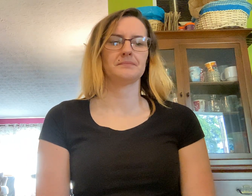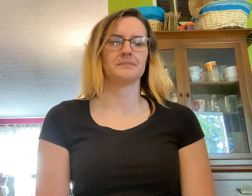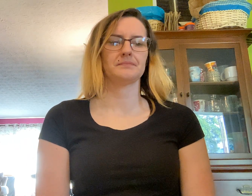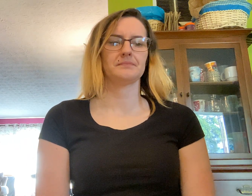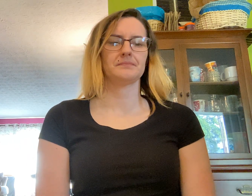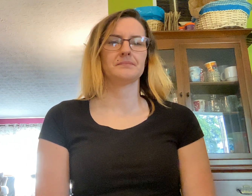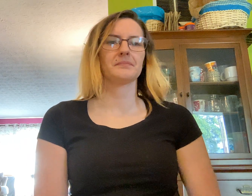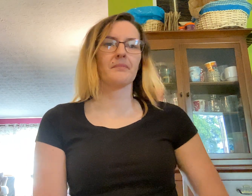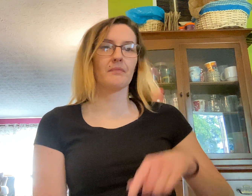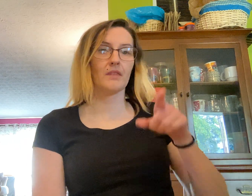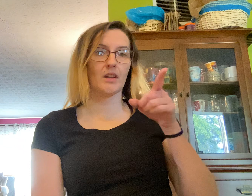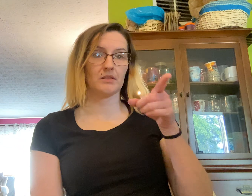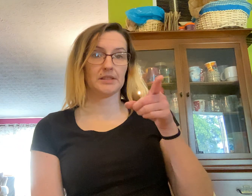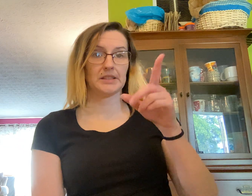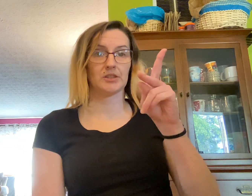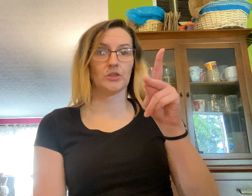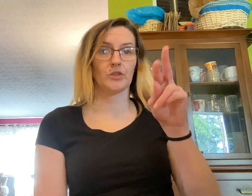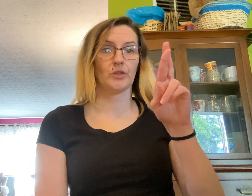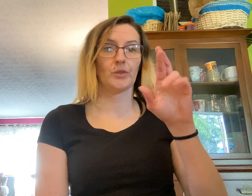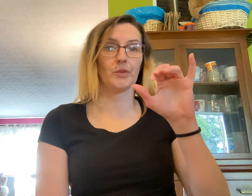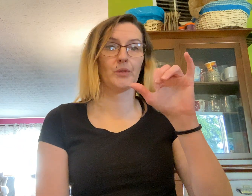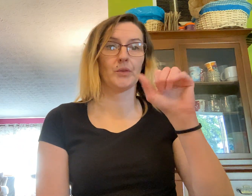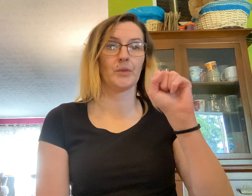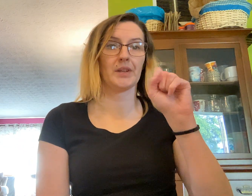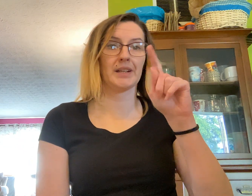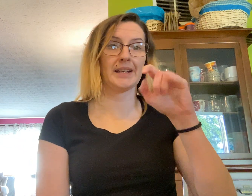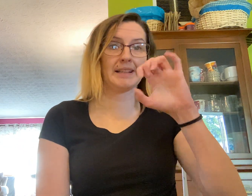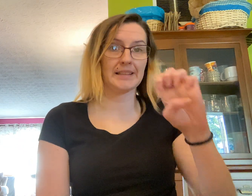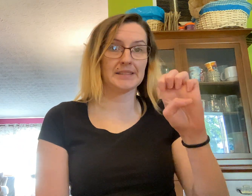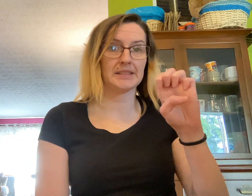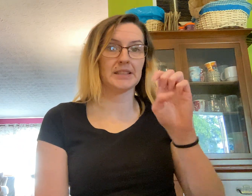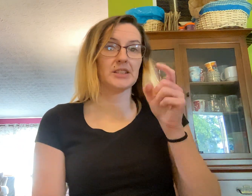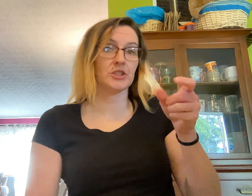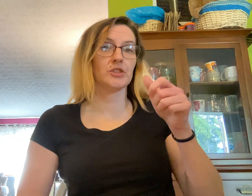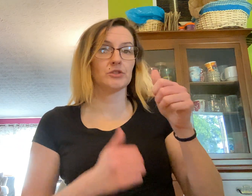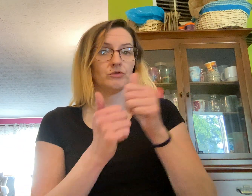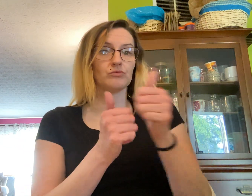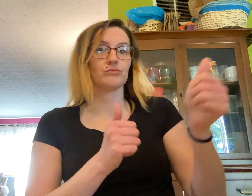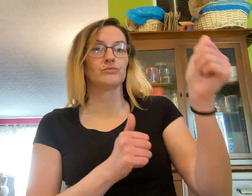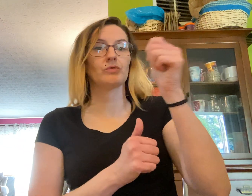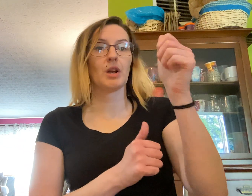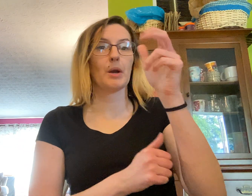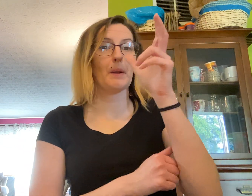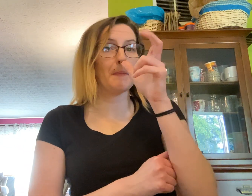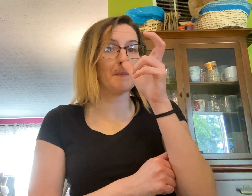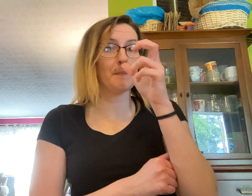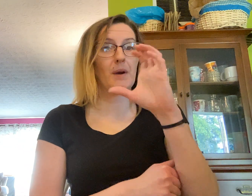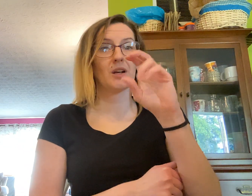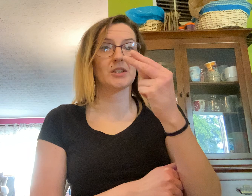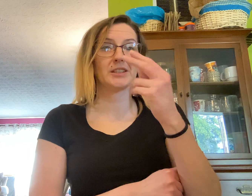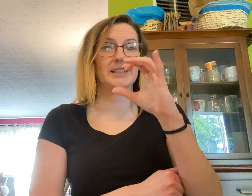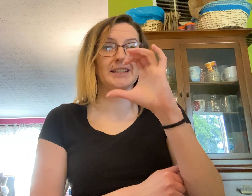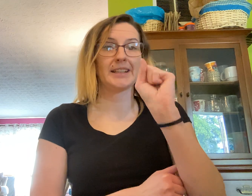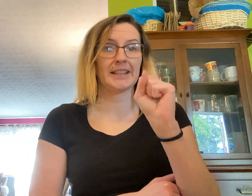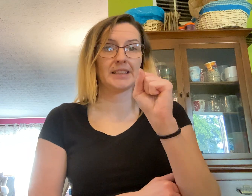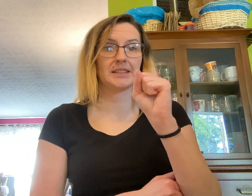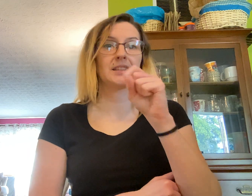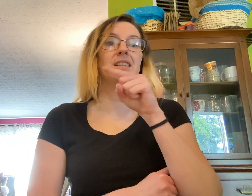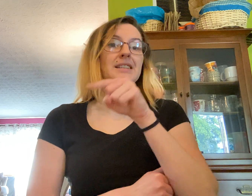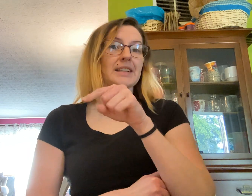This is Christy. I'm the director of the Bug Chicks. And Jessica. I am the assistant director of